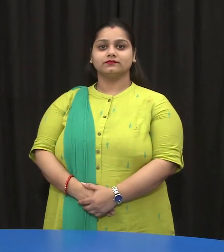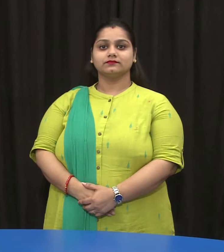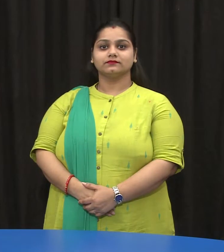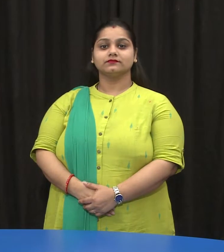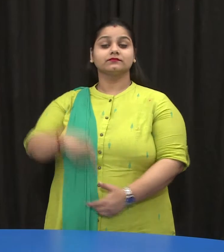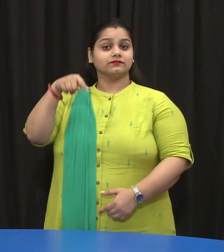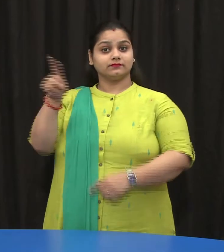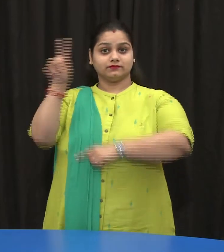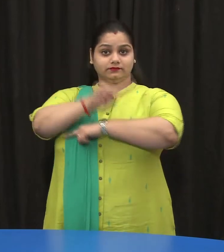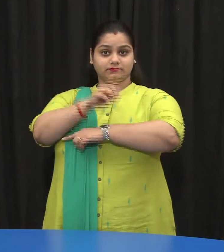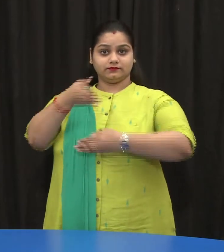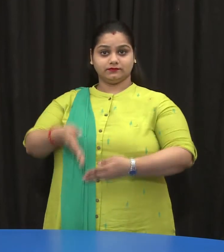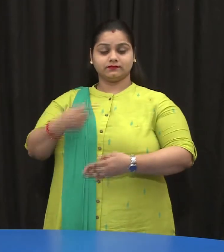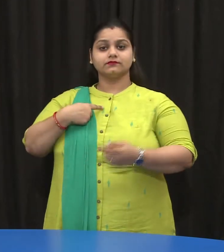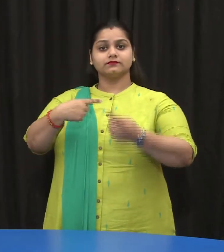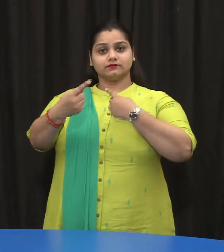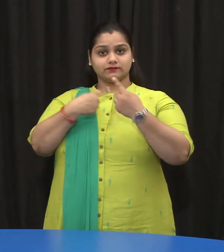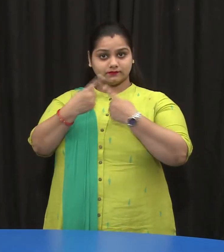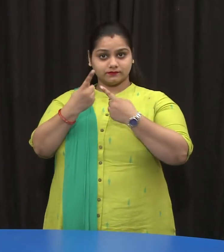today I am going to discuss about